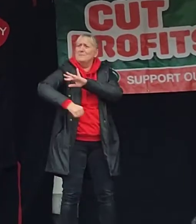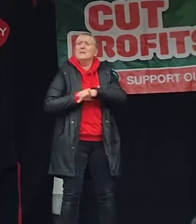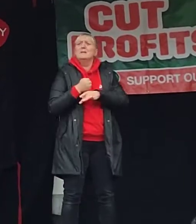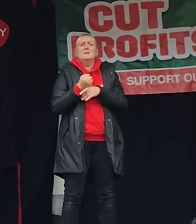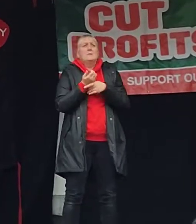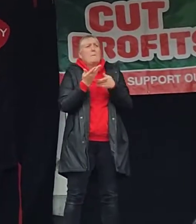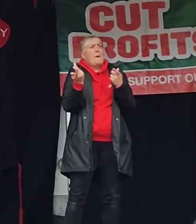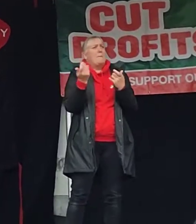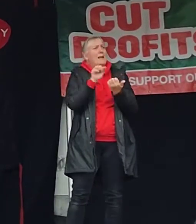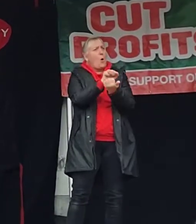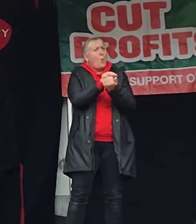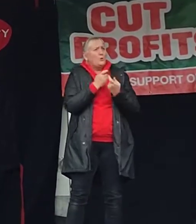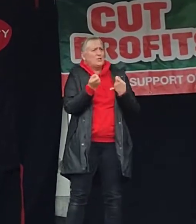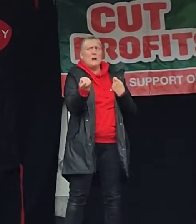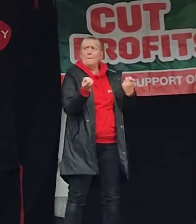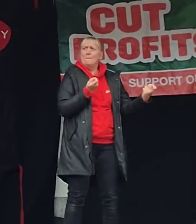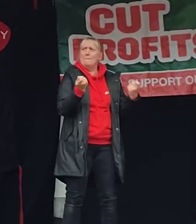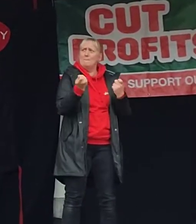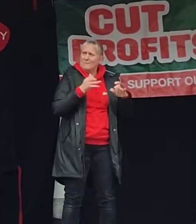ownership.